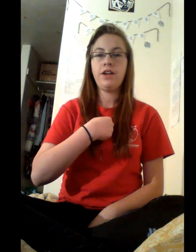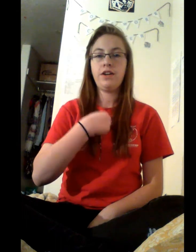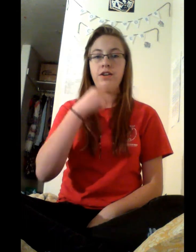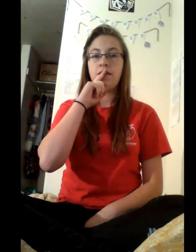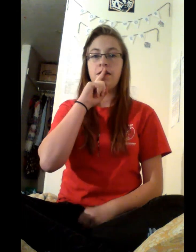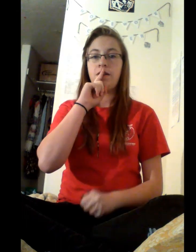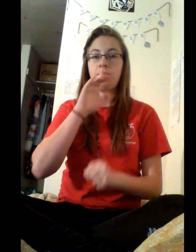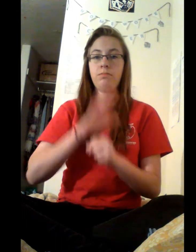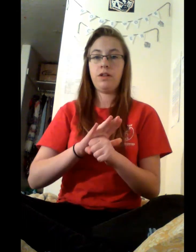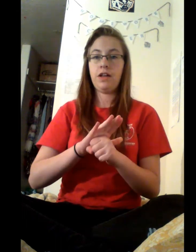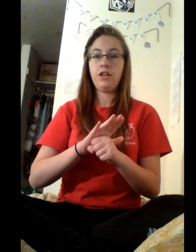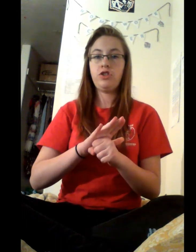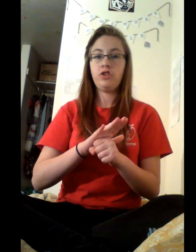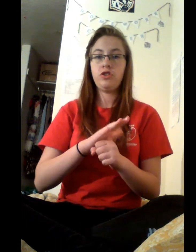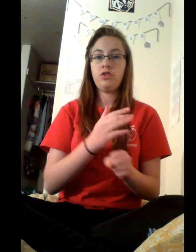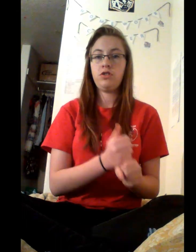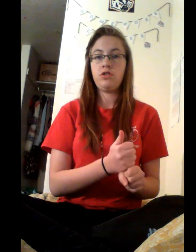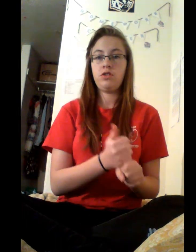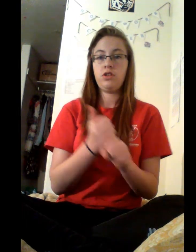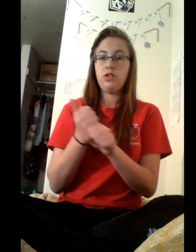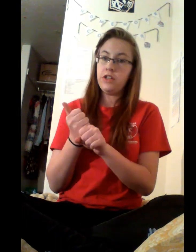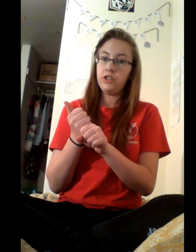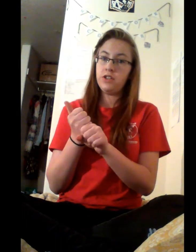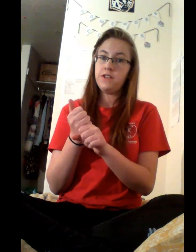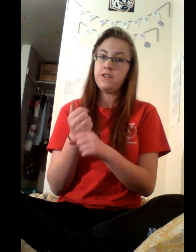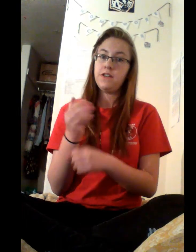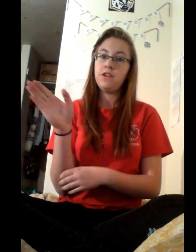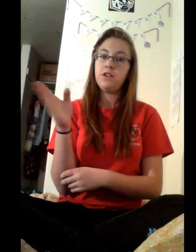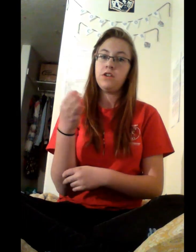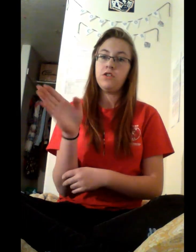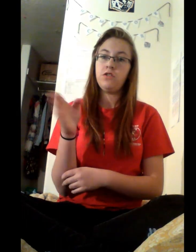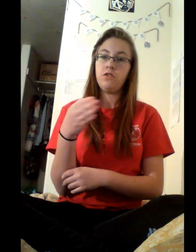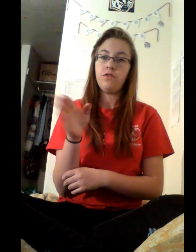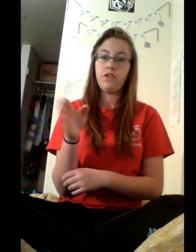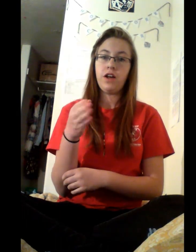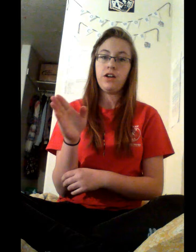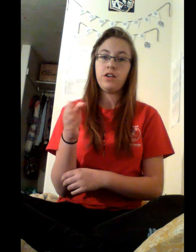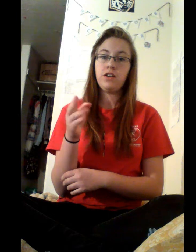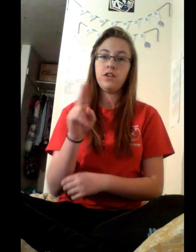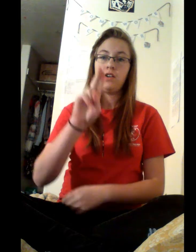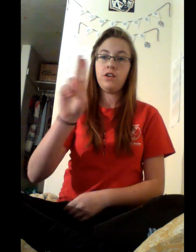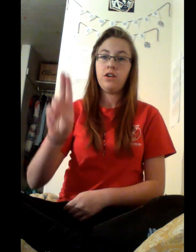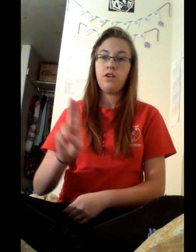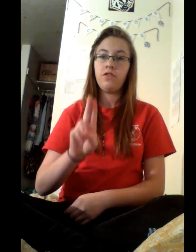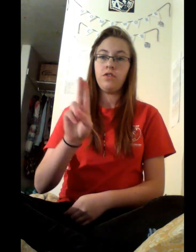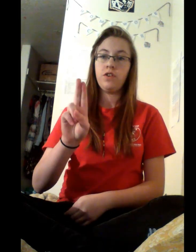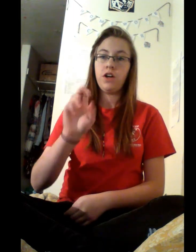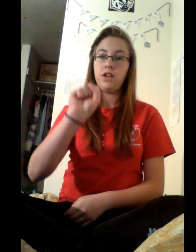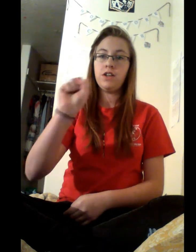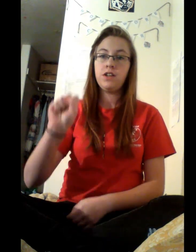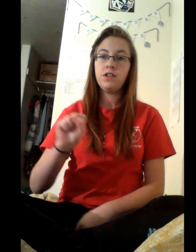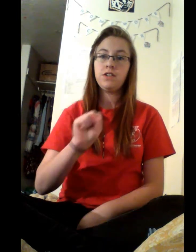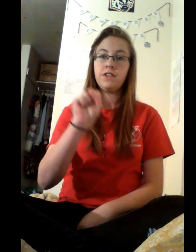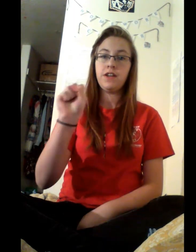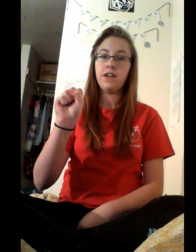pledge allegiance to the flag of the United States